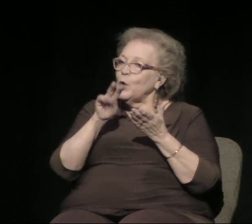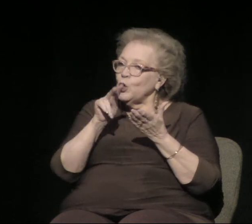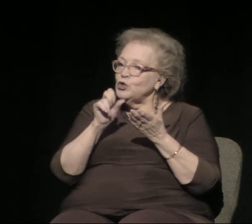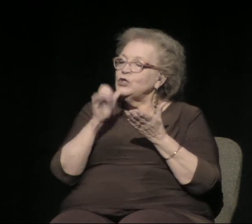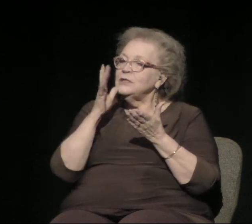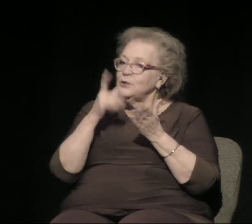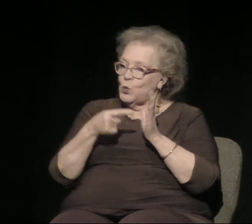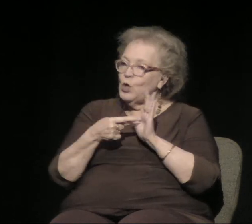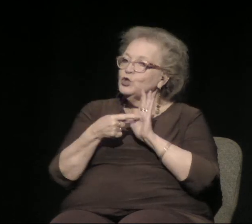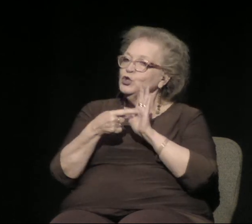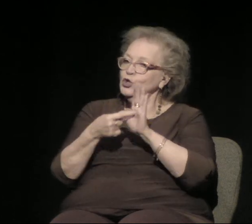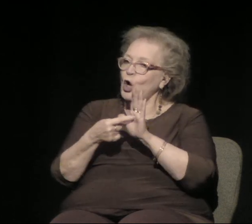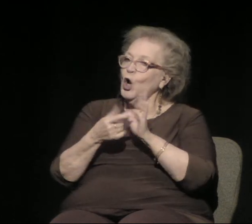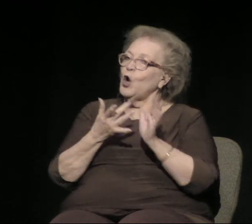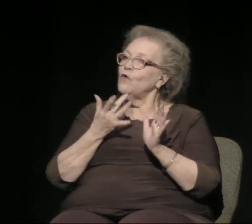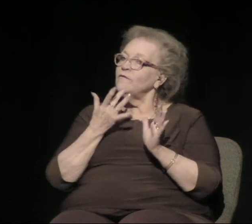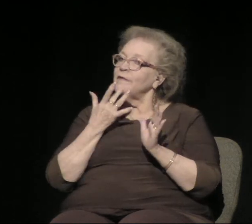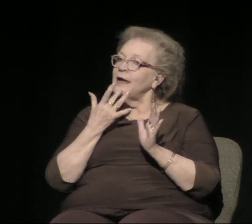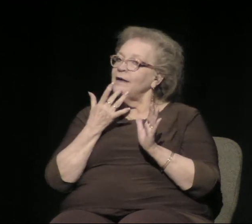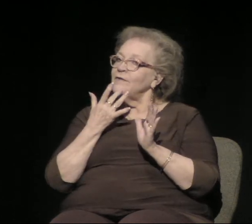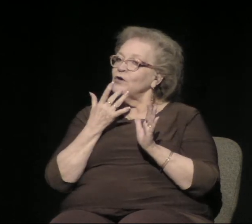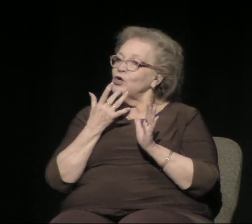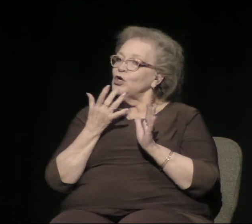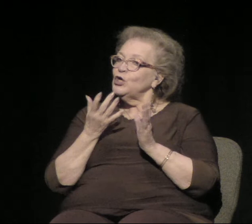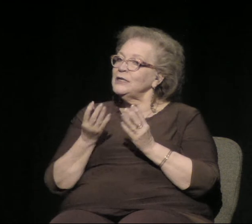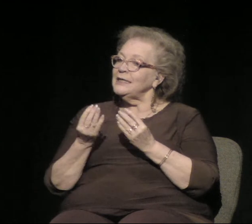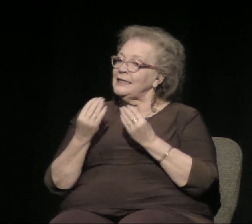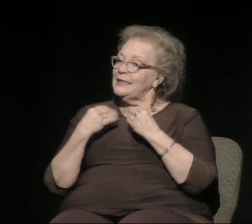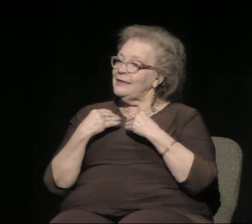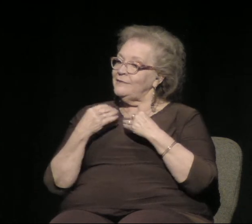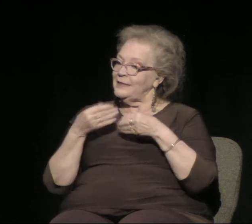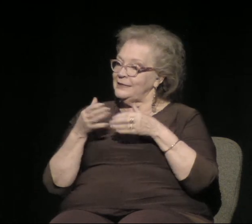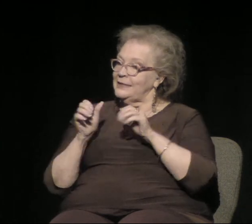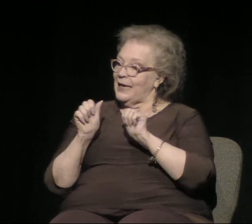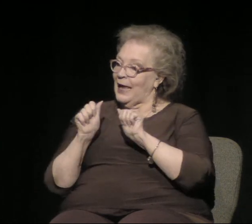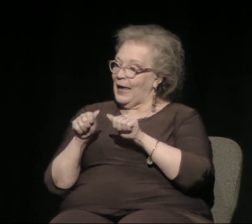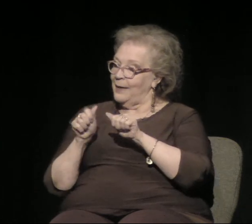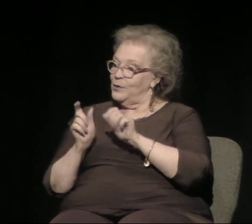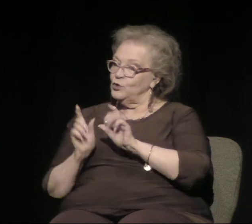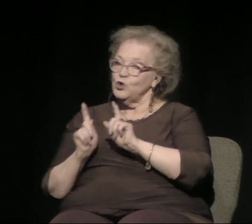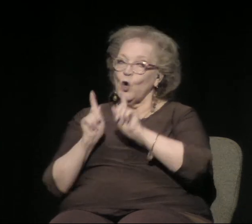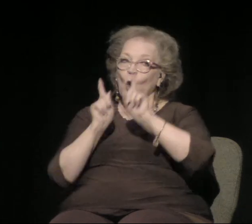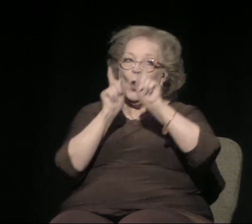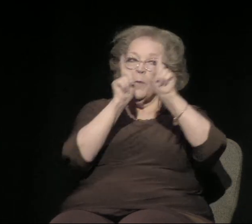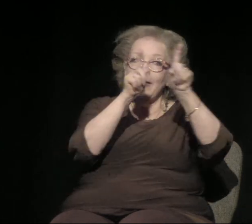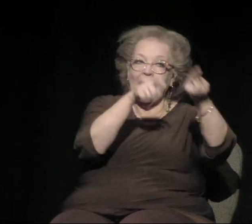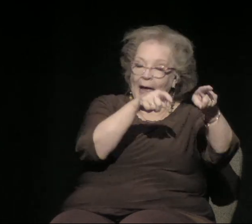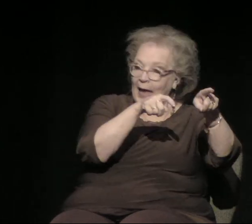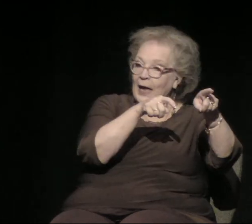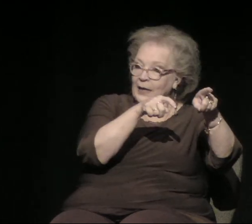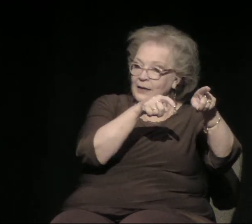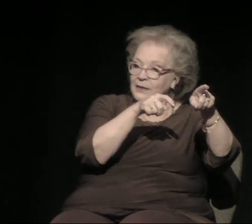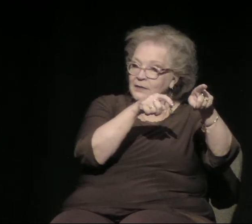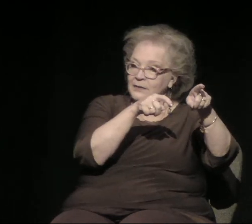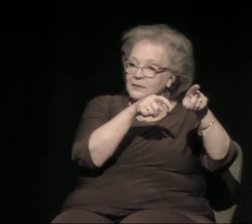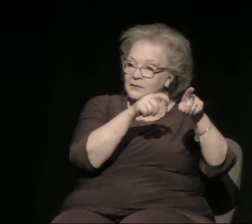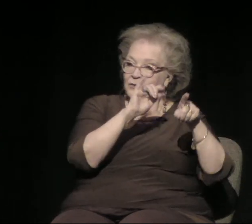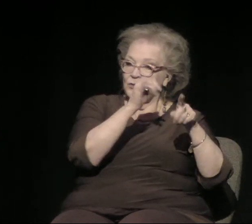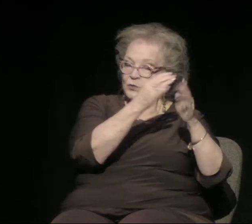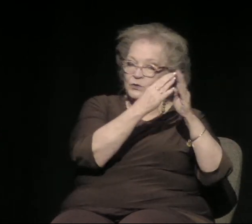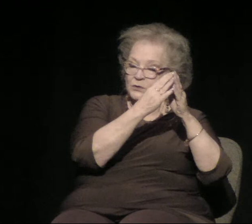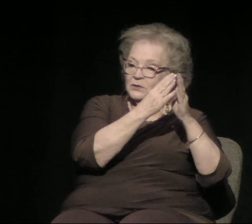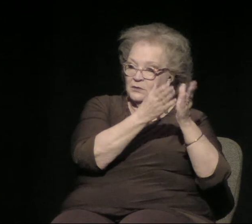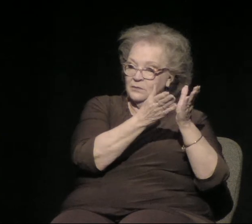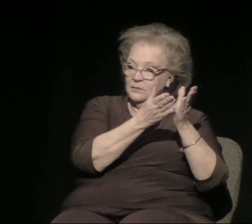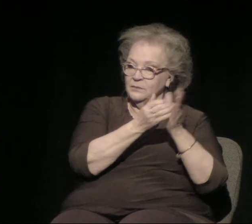them the favor to return back to Israel that the Babylonians did not. So that's factor one. He's going to go to the Lord and say, all right, Lord,